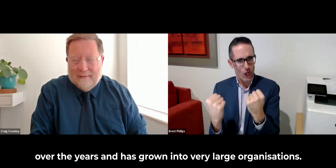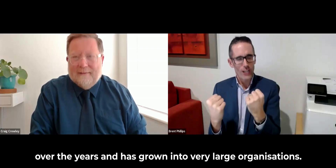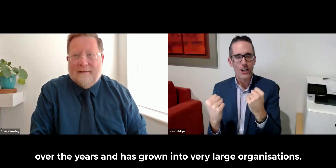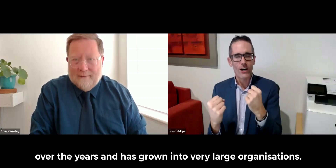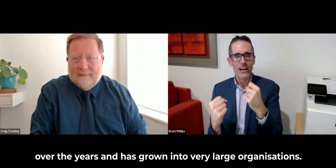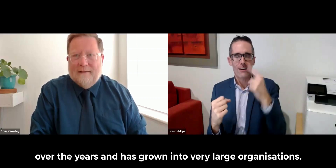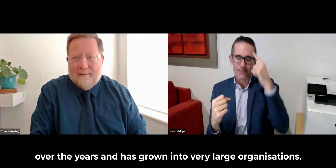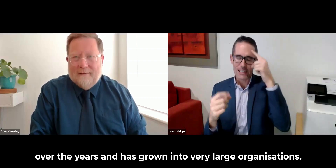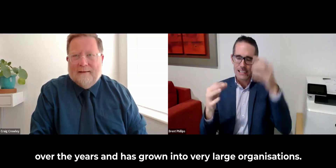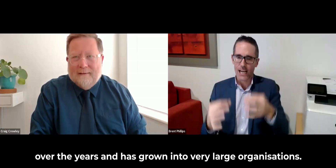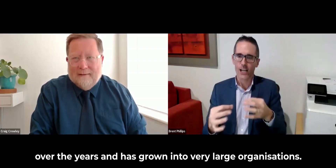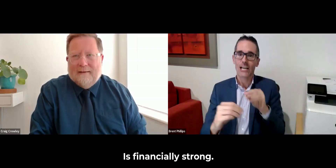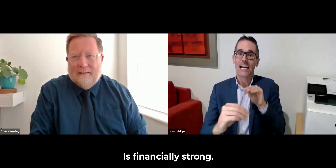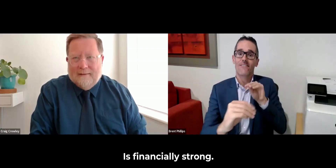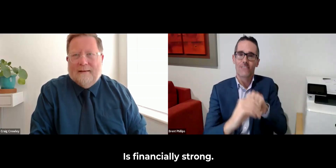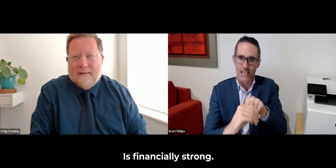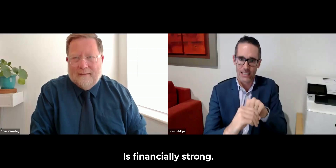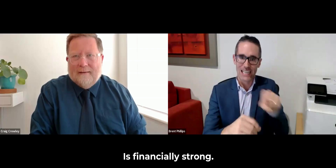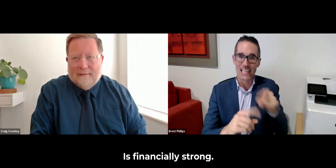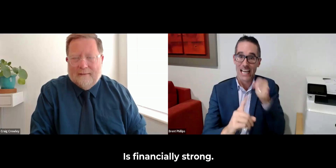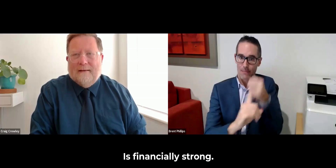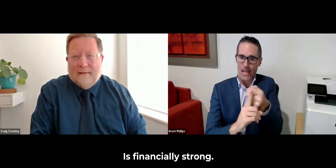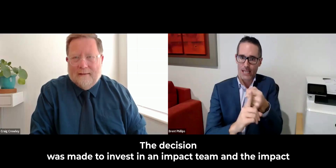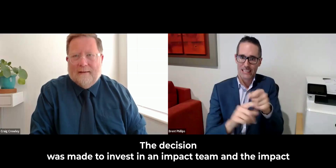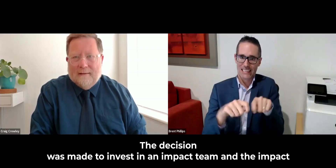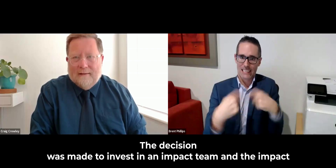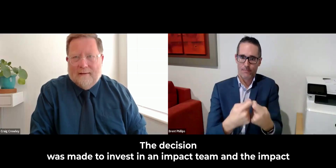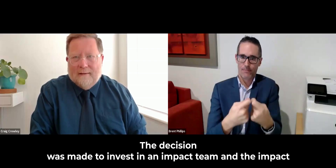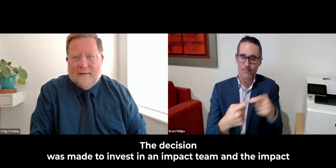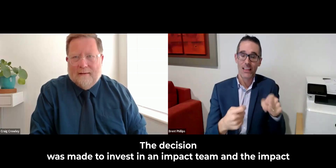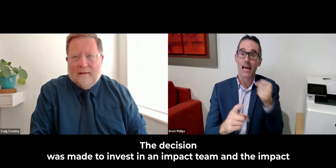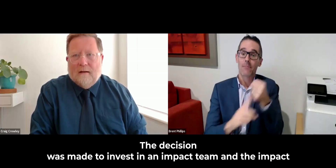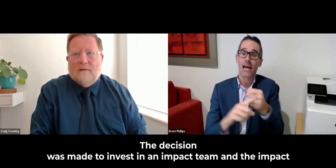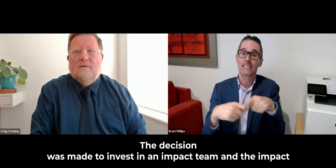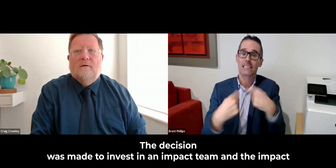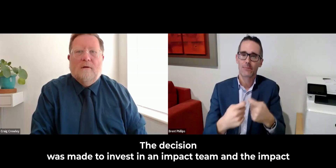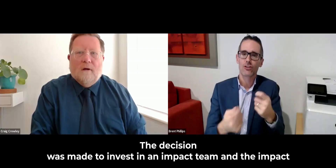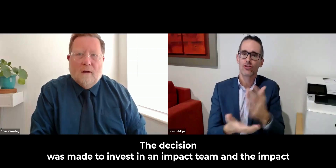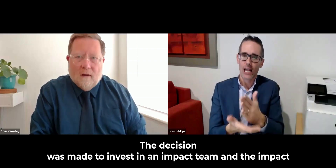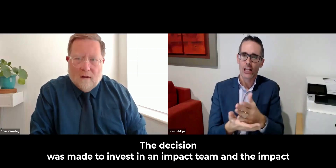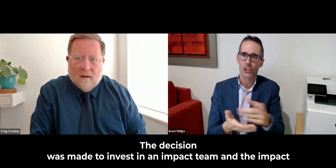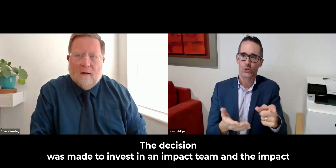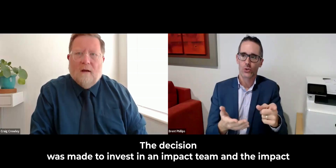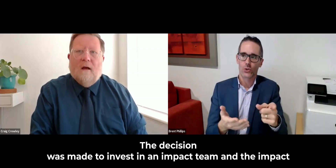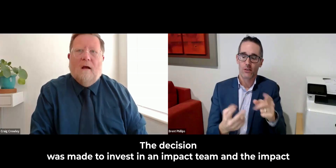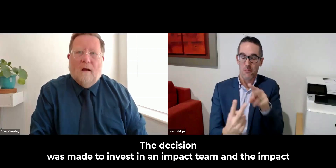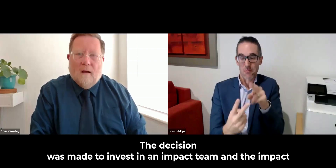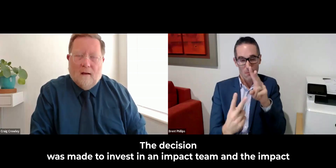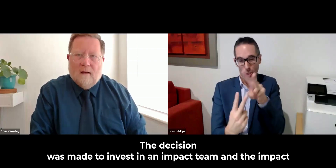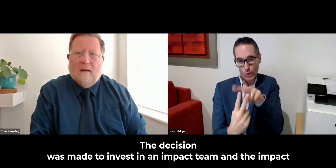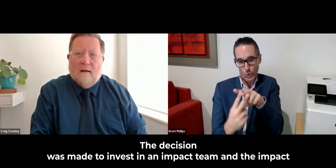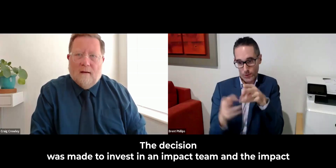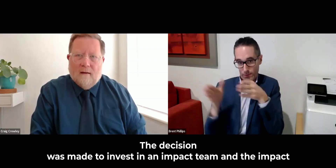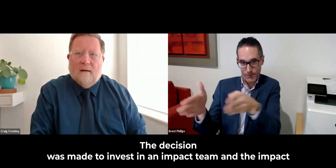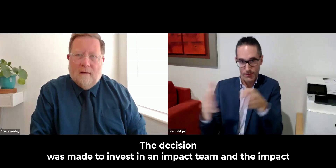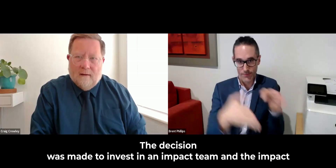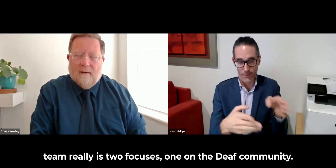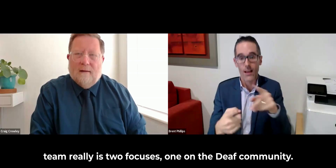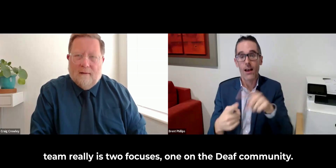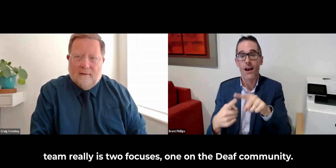large organizations. It's financially strong. The decision was made to invest in an impact team, and the impact team